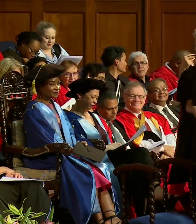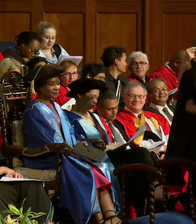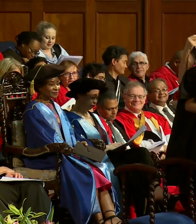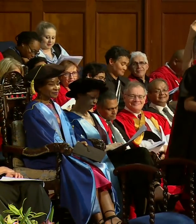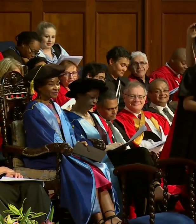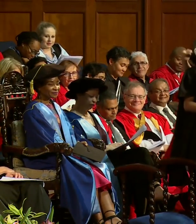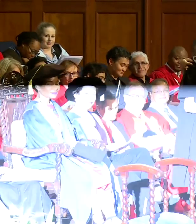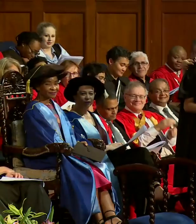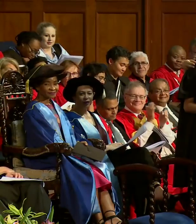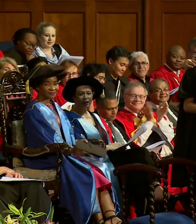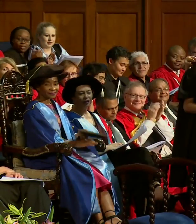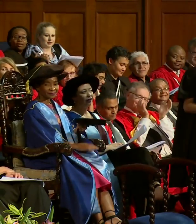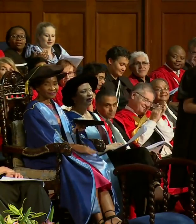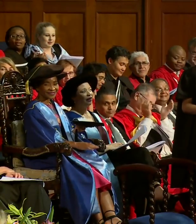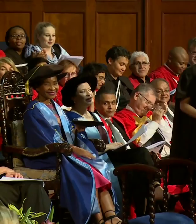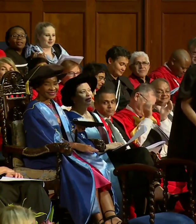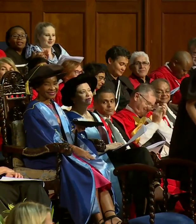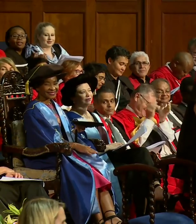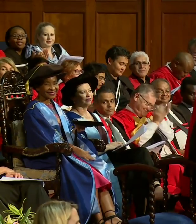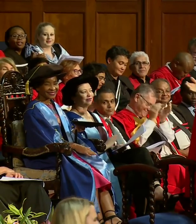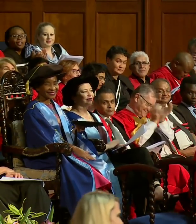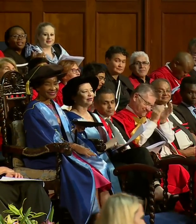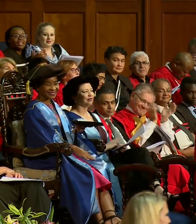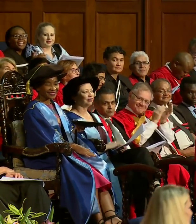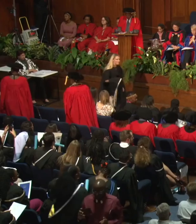Natalie McDonald Governor.